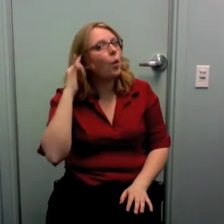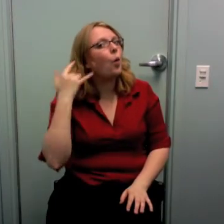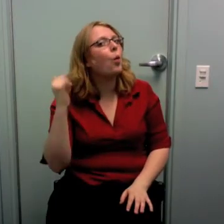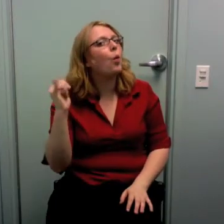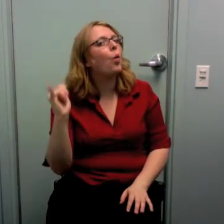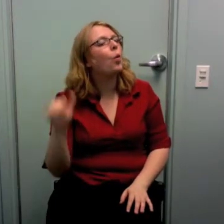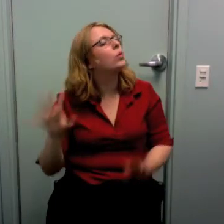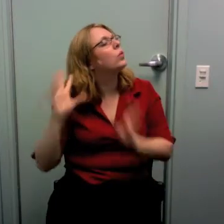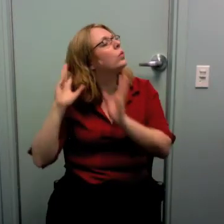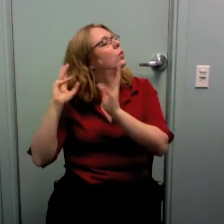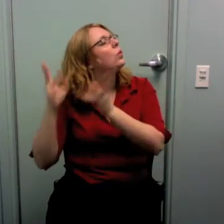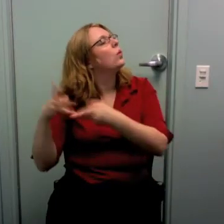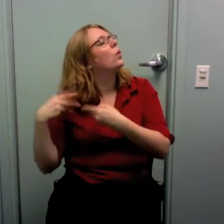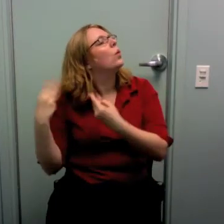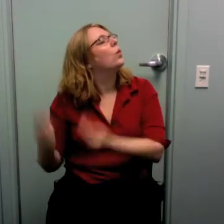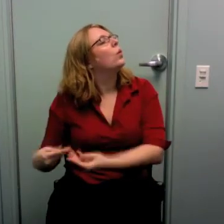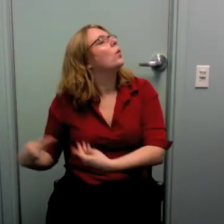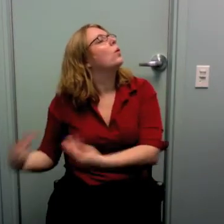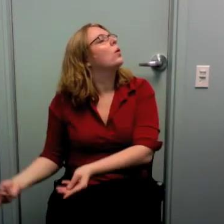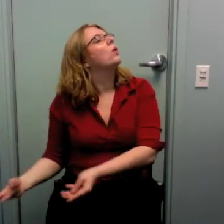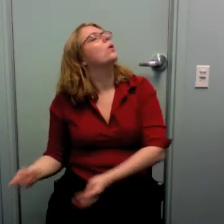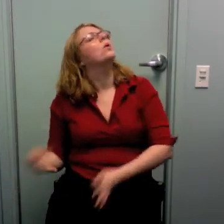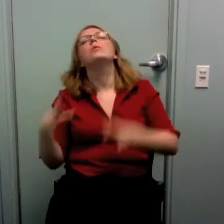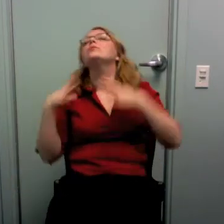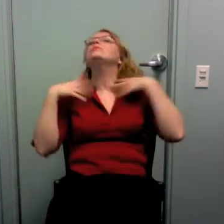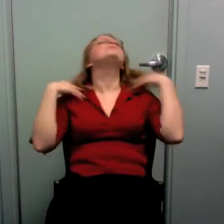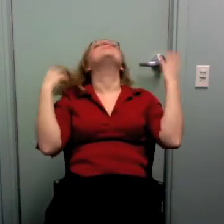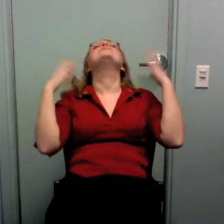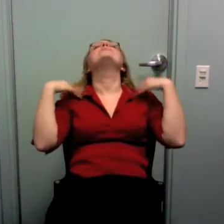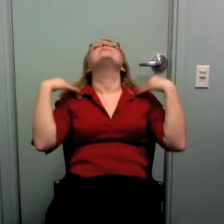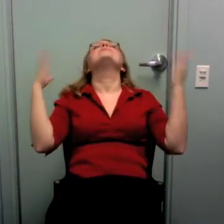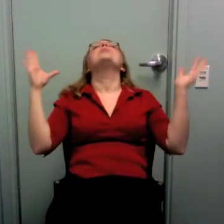the angelic face of a little girl snoring away fast asleep.